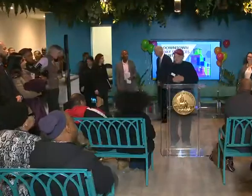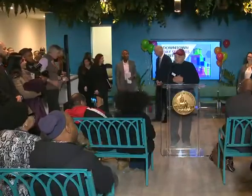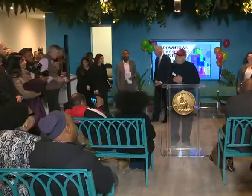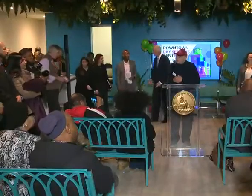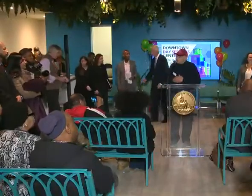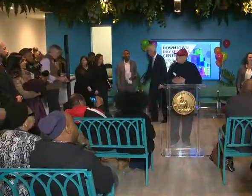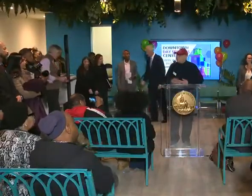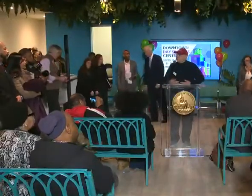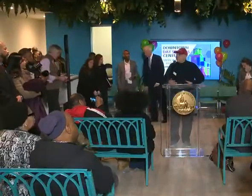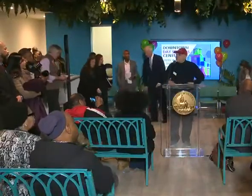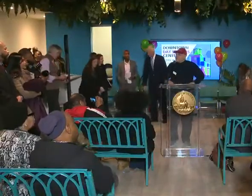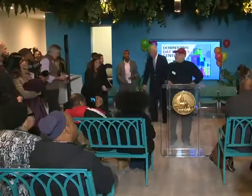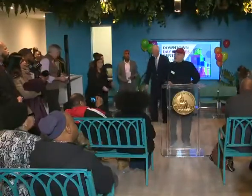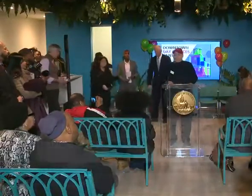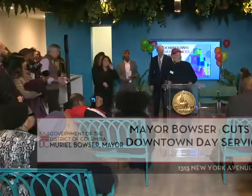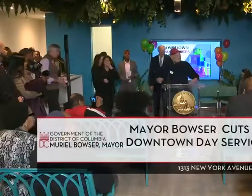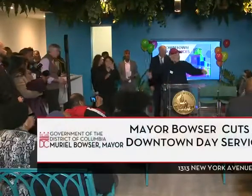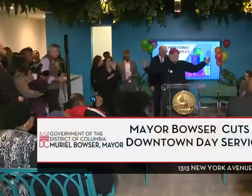Good afternoon, everyone.